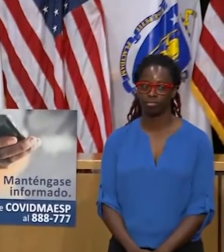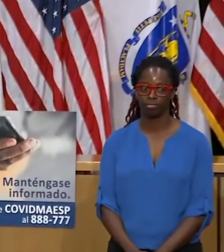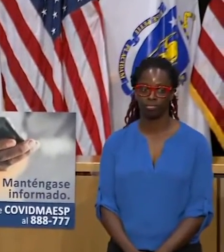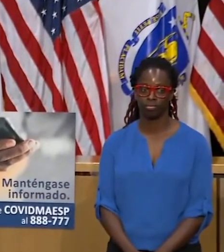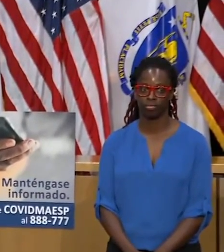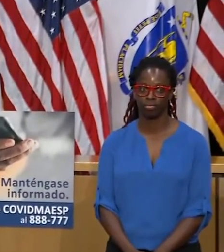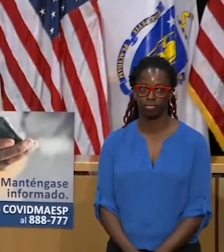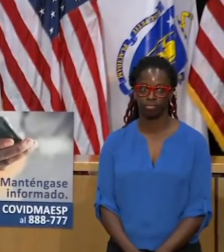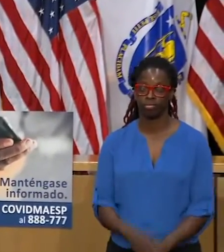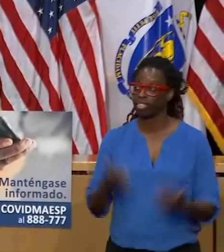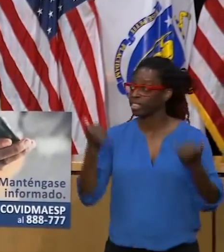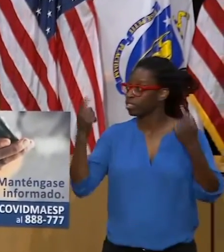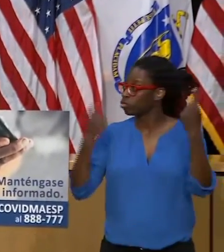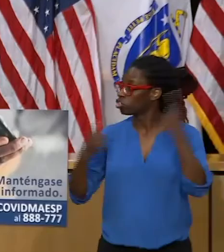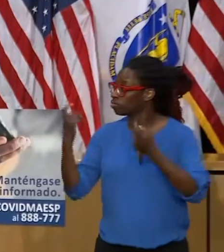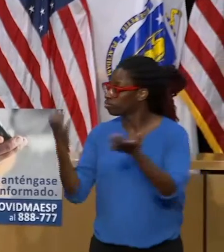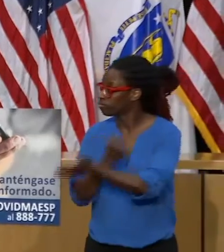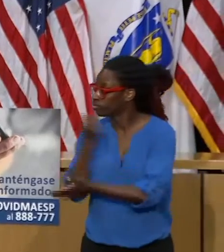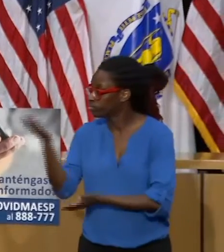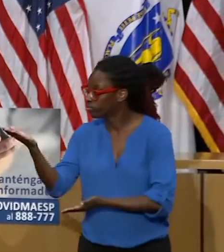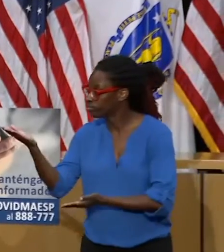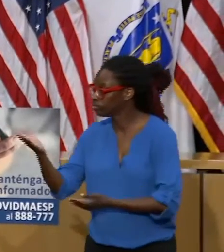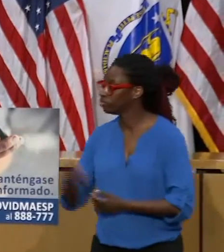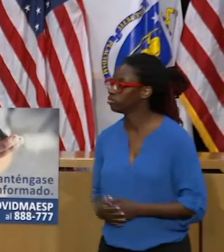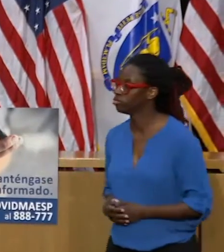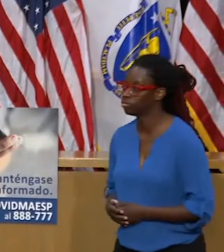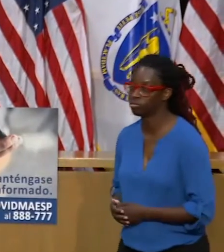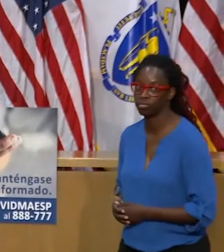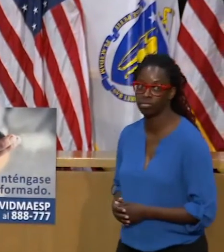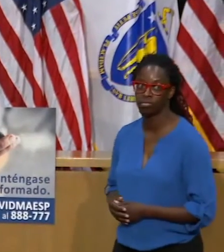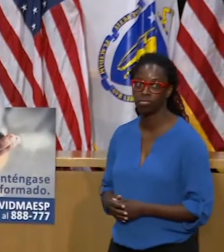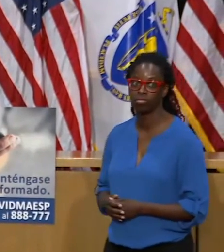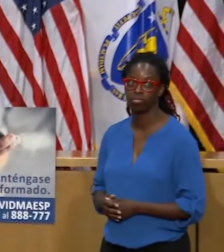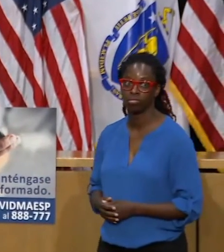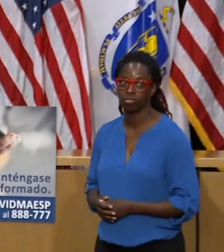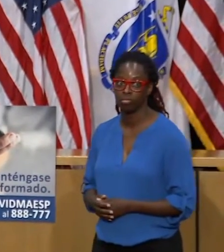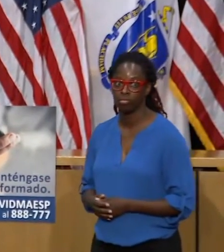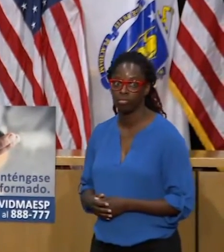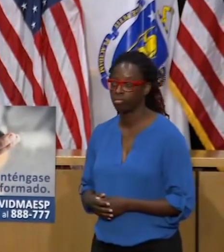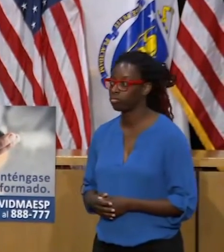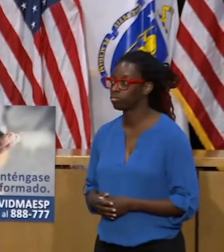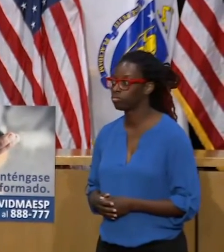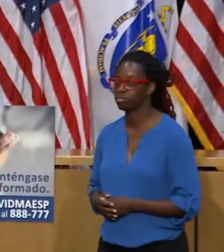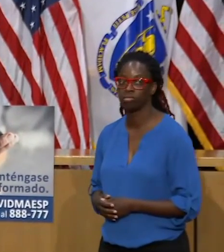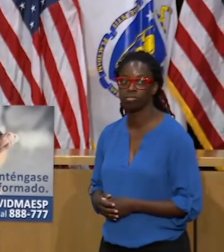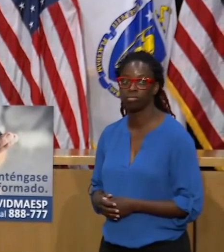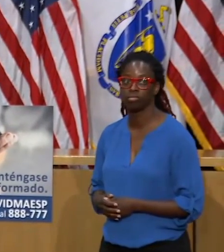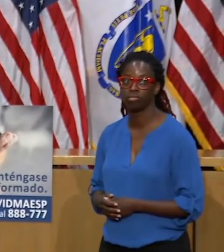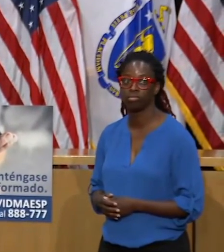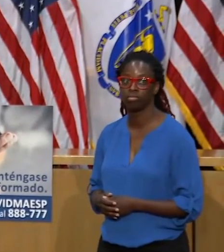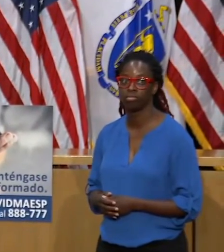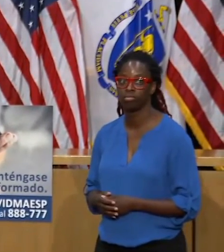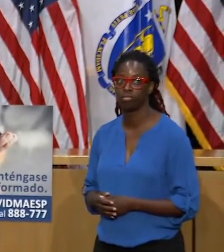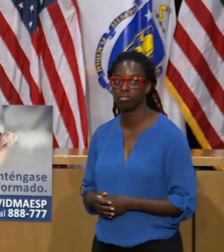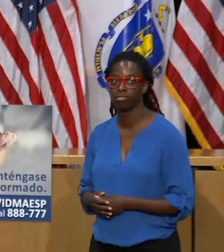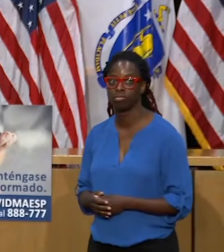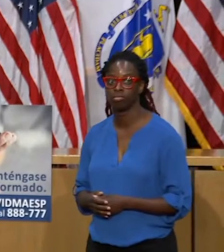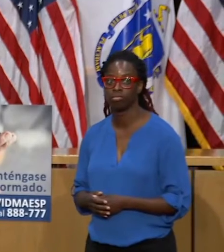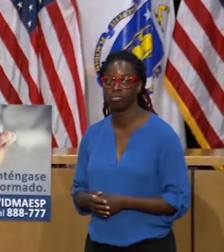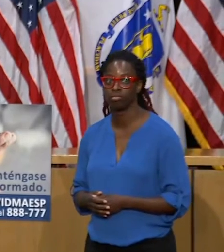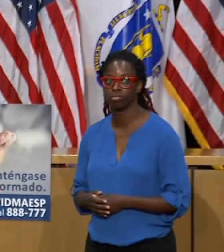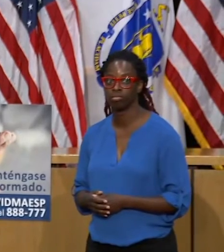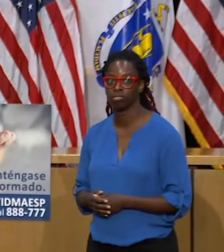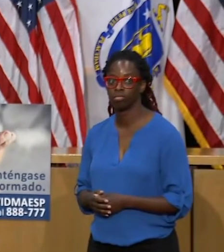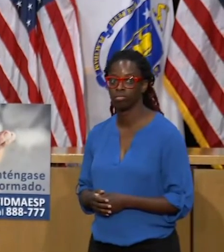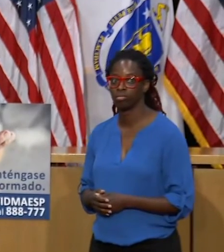Questions on this? Why not mandate temperature checks? That seems simple, low cost. You need it to get into Boston